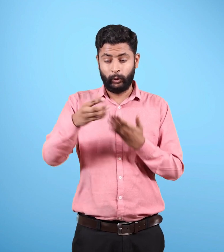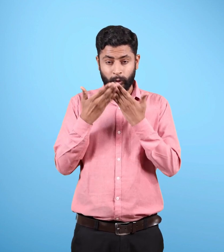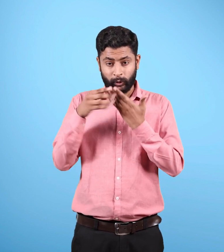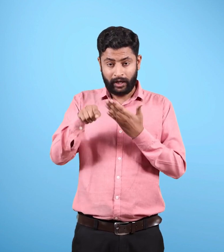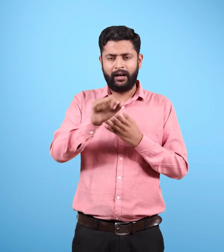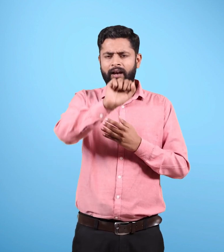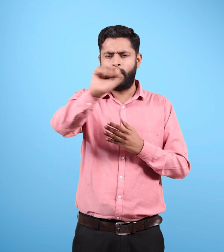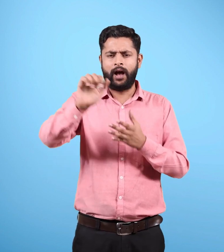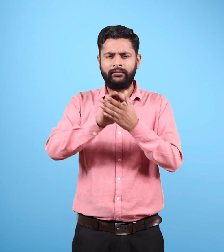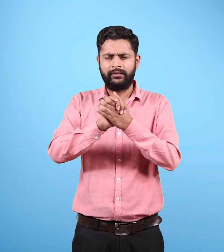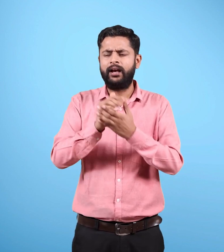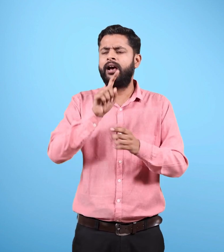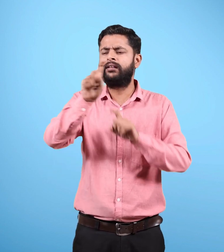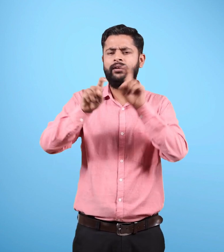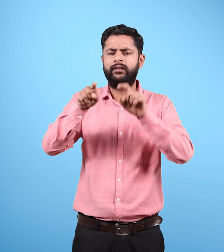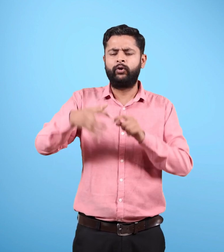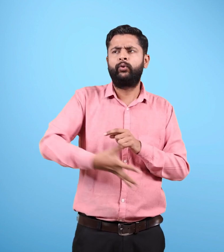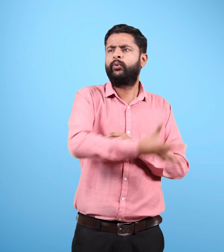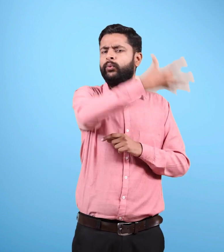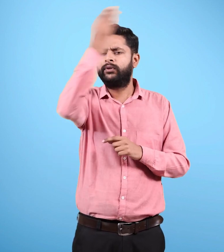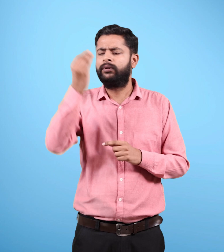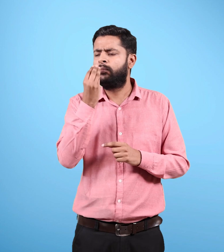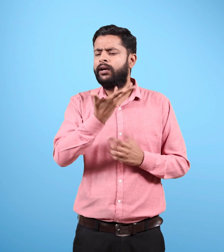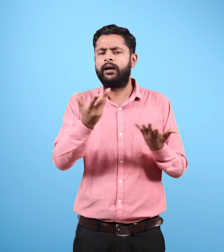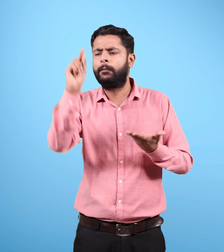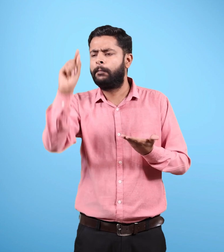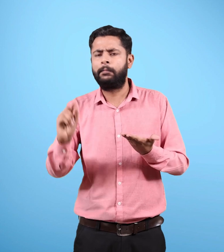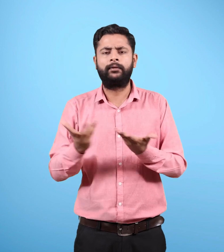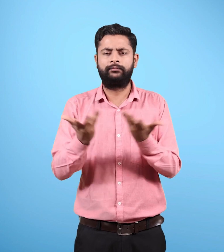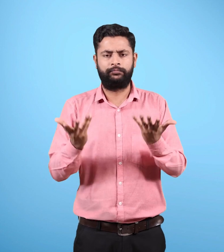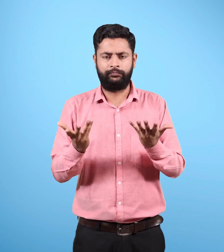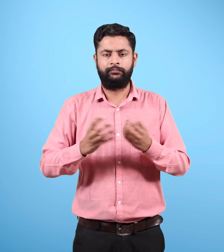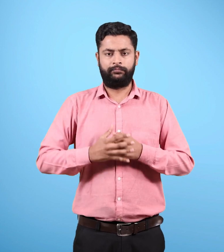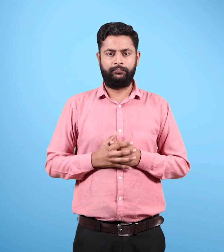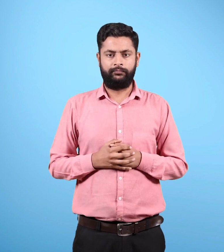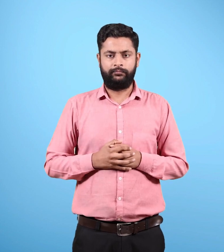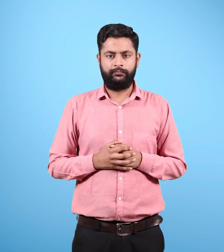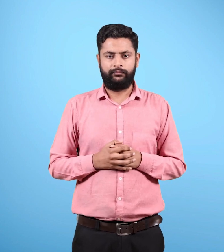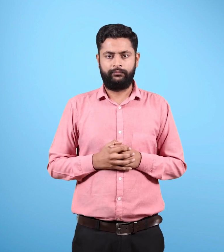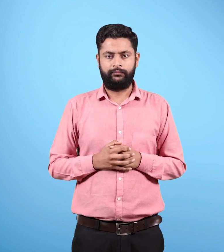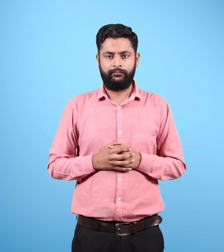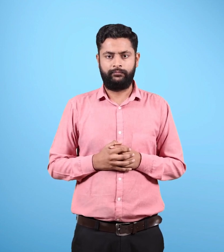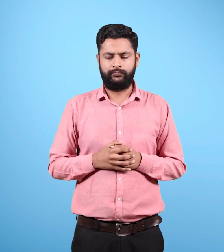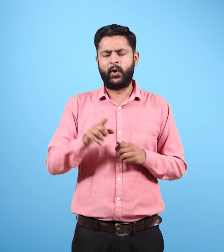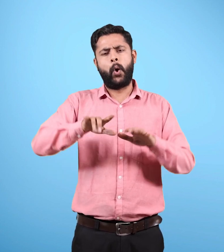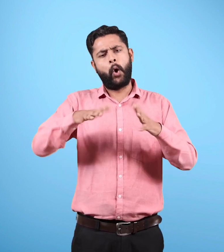Ask your friends in the school about the items they would be eating during a day.